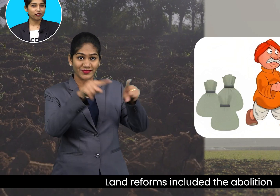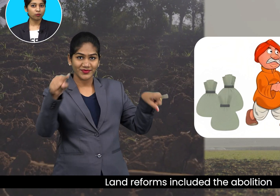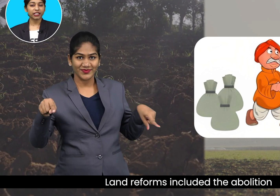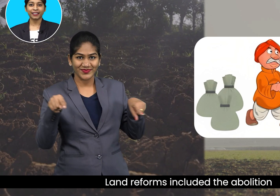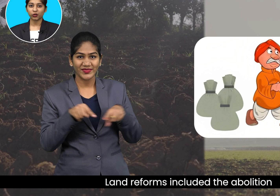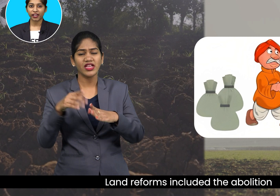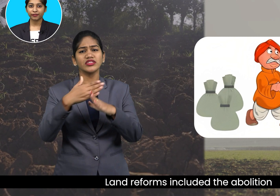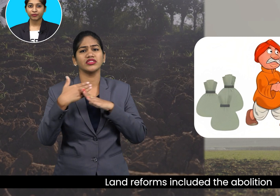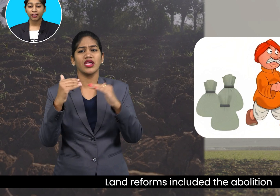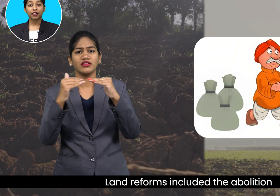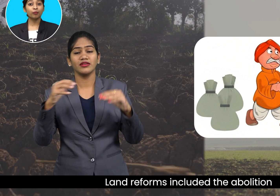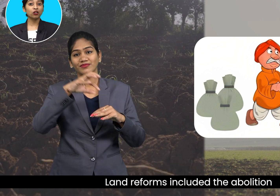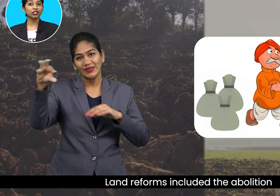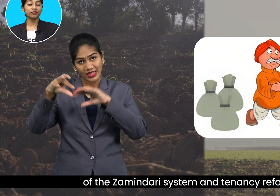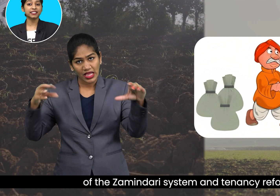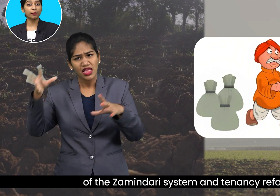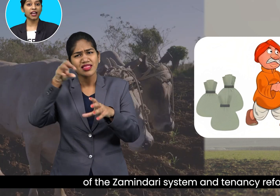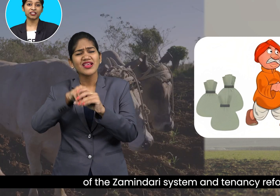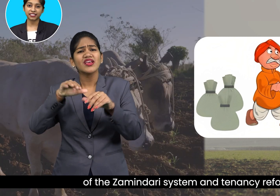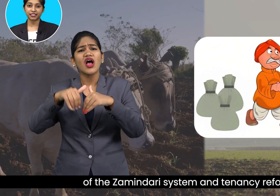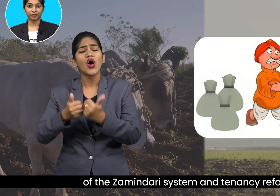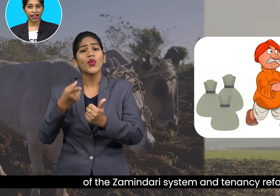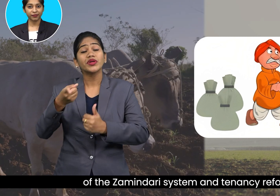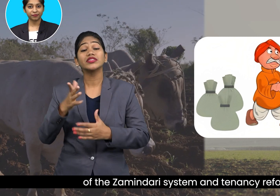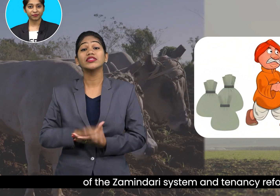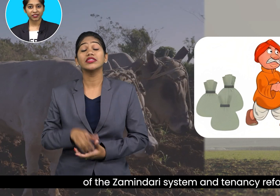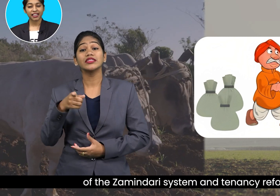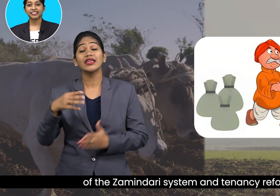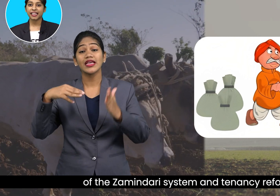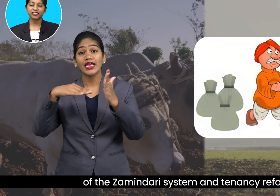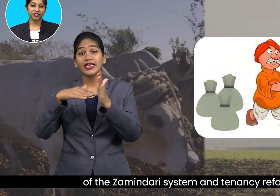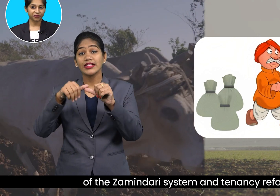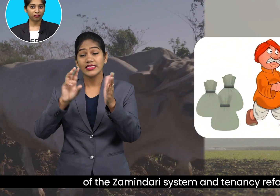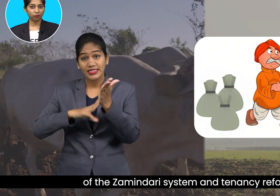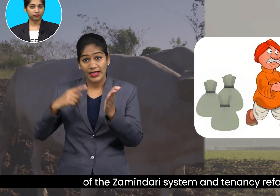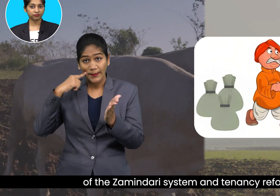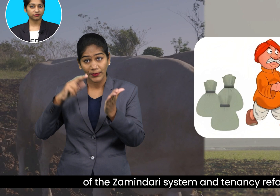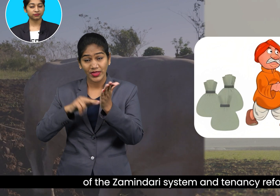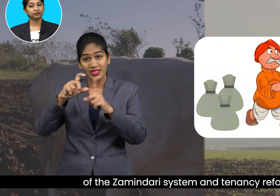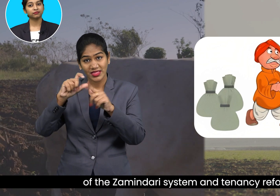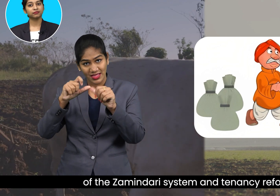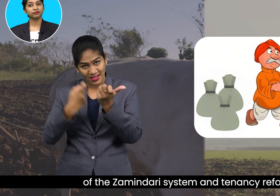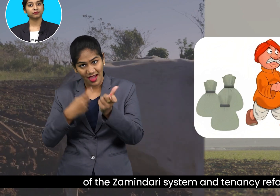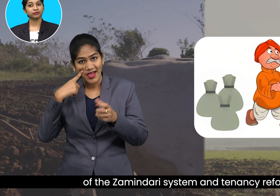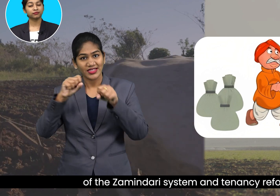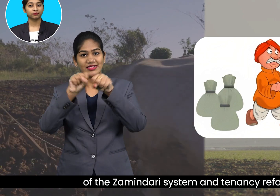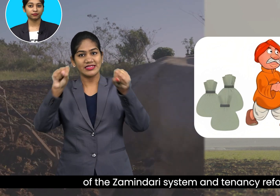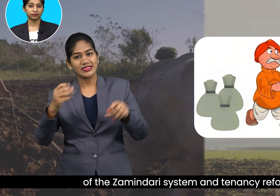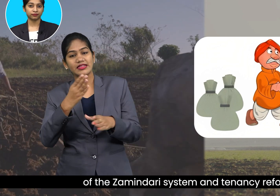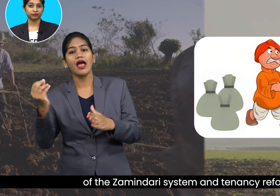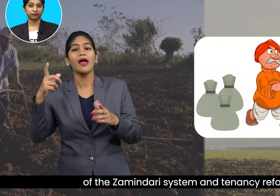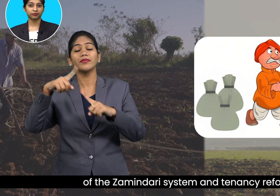Land reforms included the abolition of the zamindari system and tenancy reform.